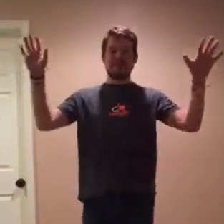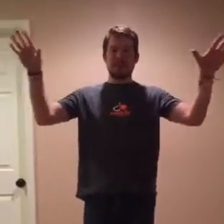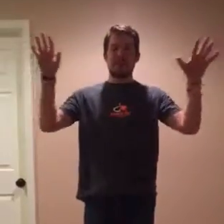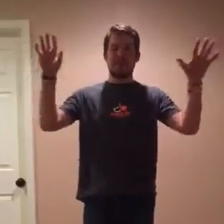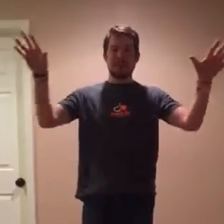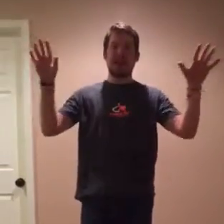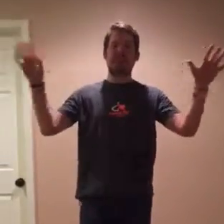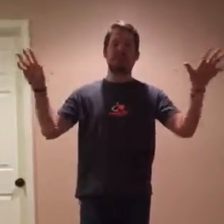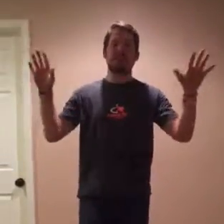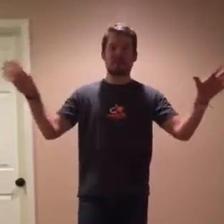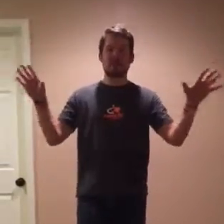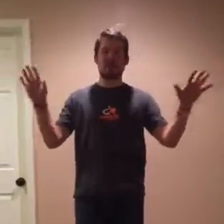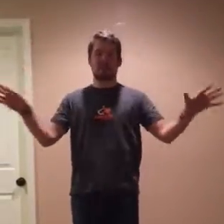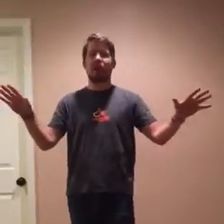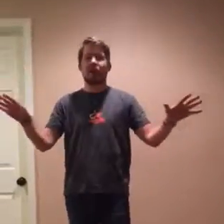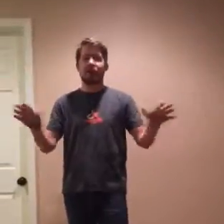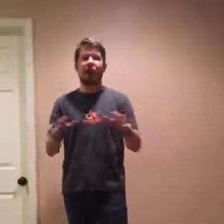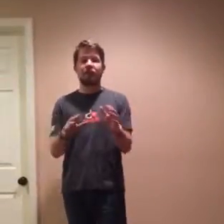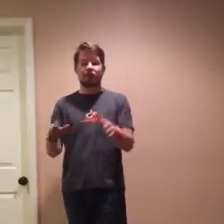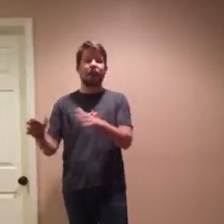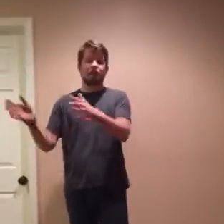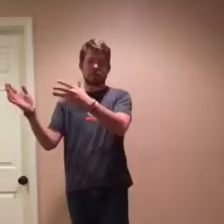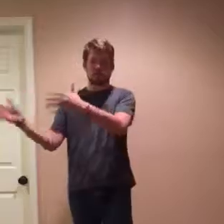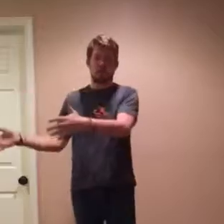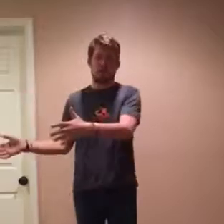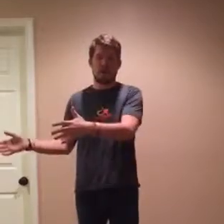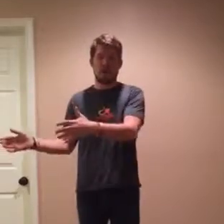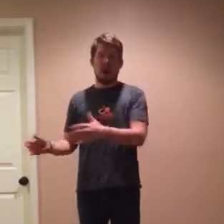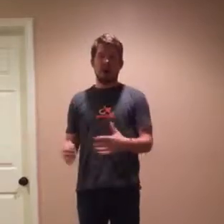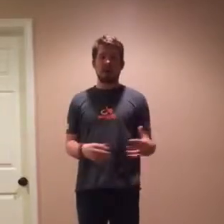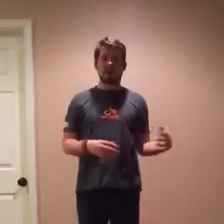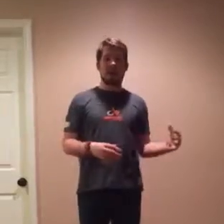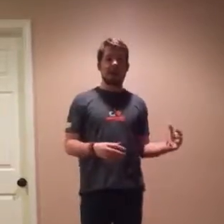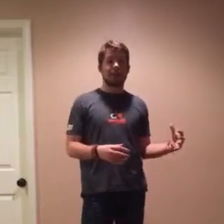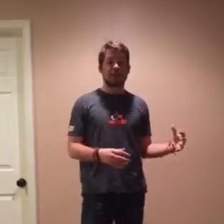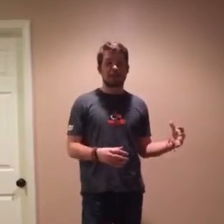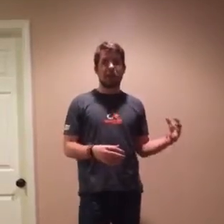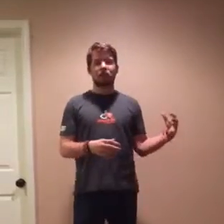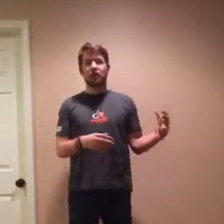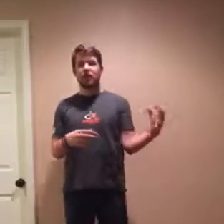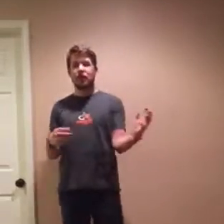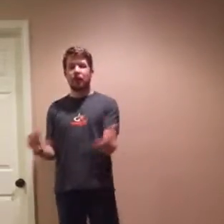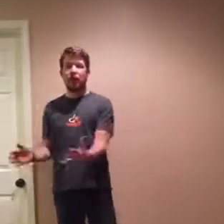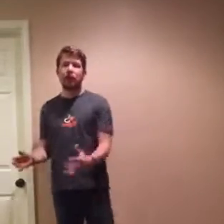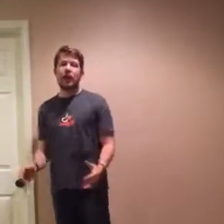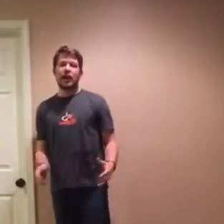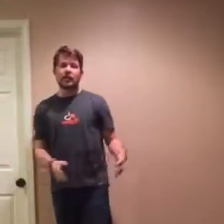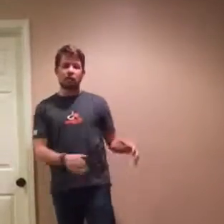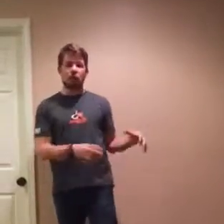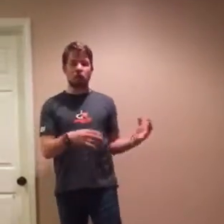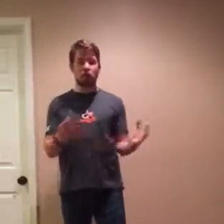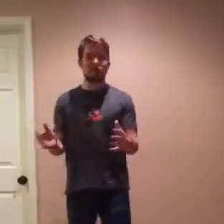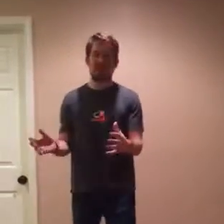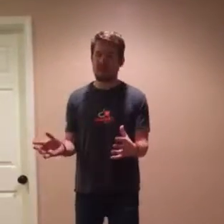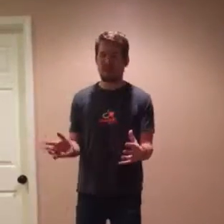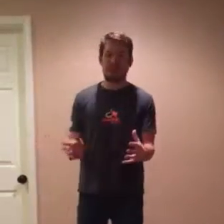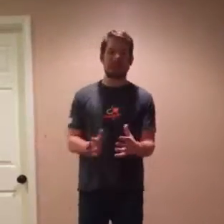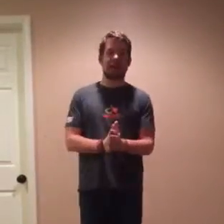see what's happening in their students' lives outside of school. Another way I think parents can be involved is to encourage during family